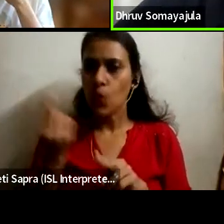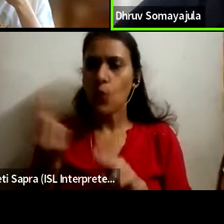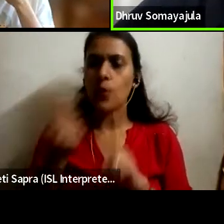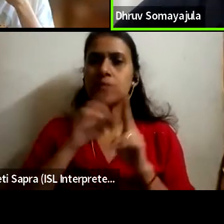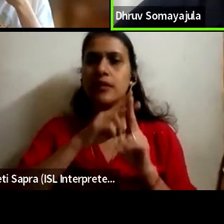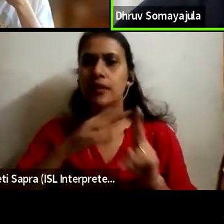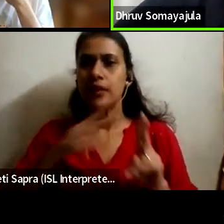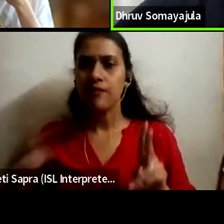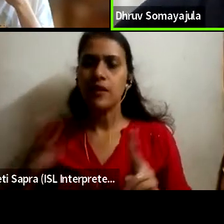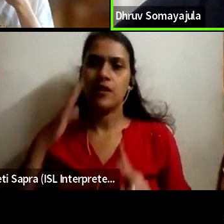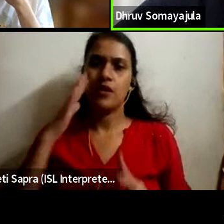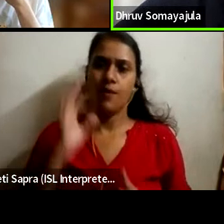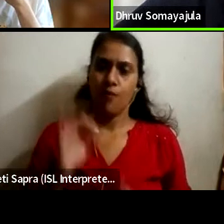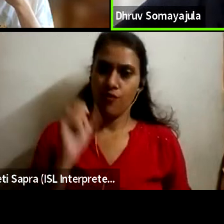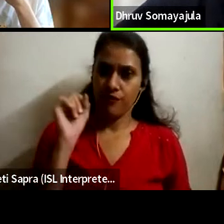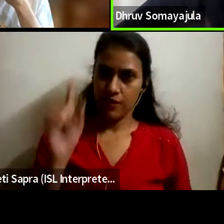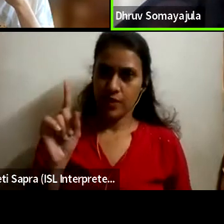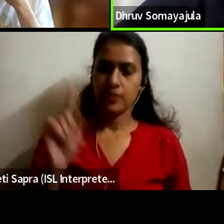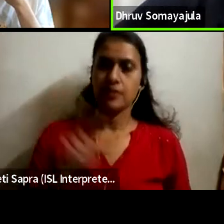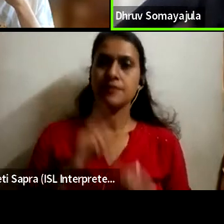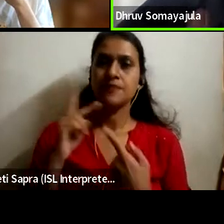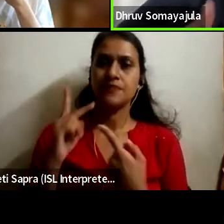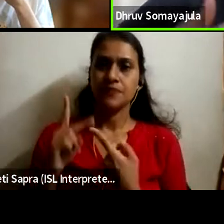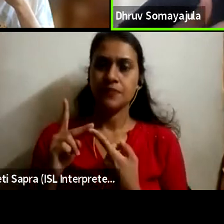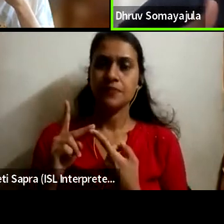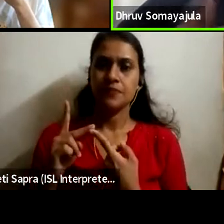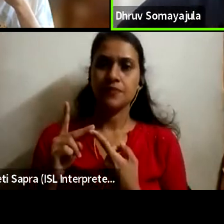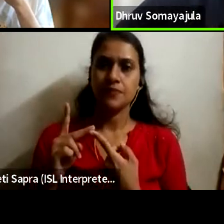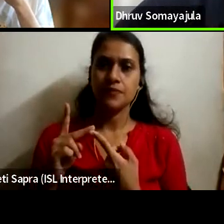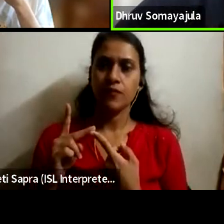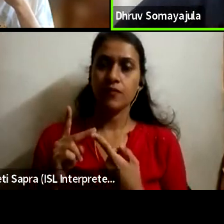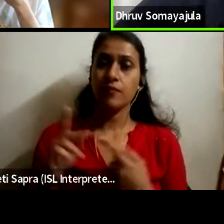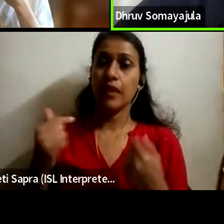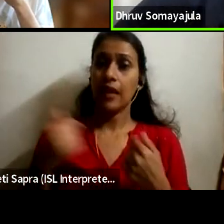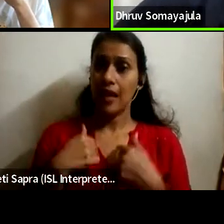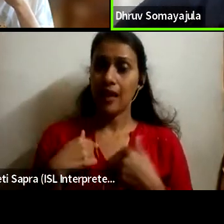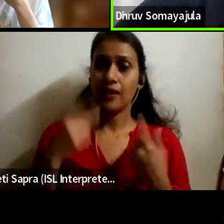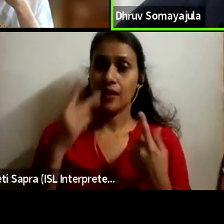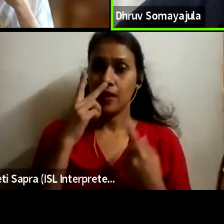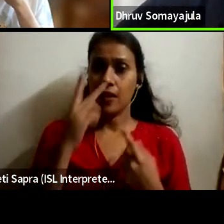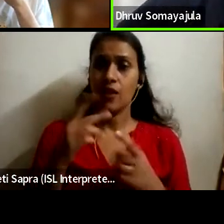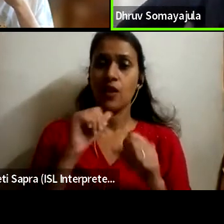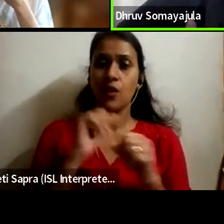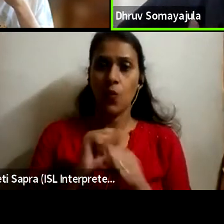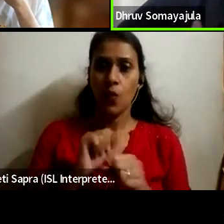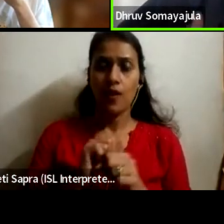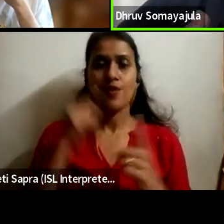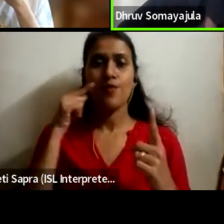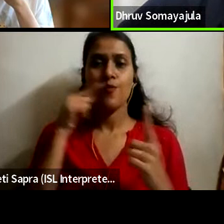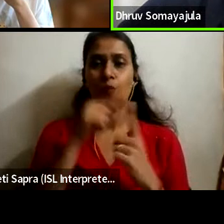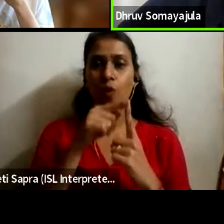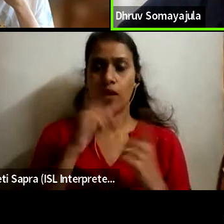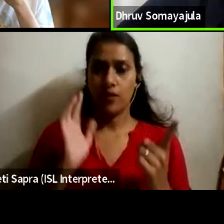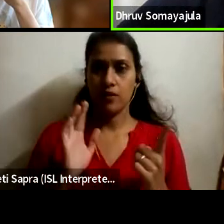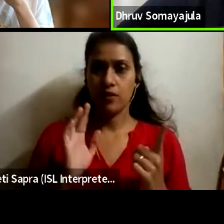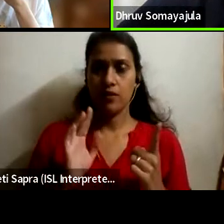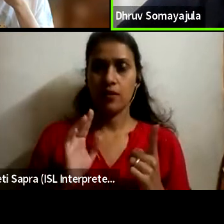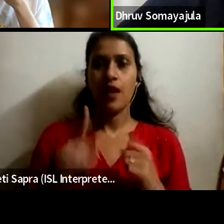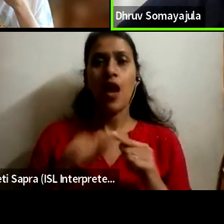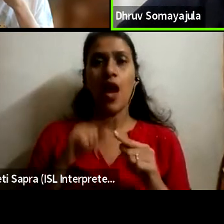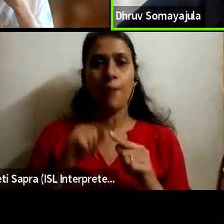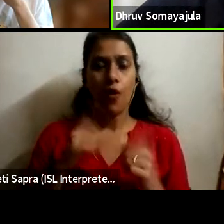entities, number one. Number two, in like I echo Udva's point regarding